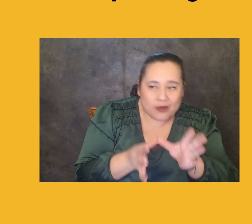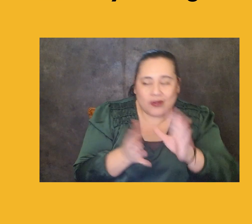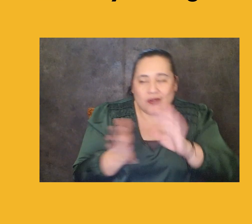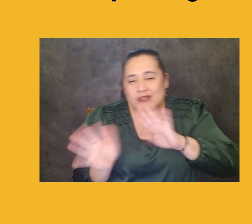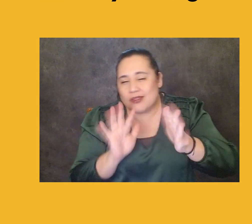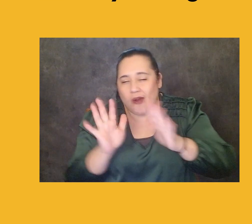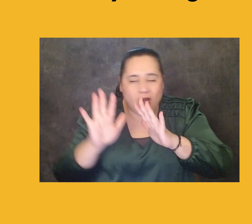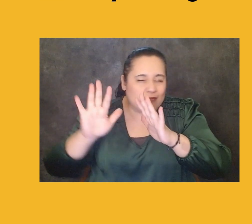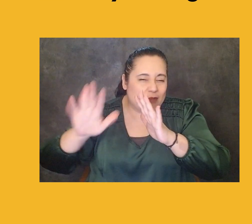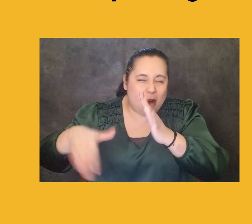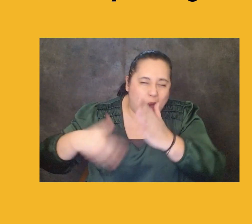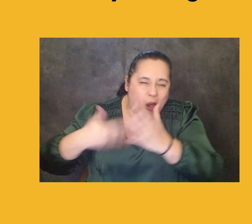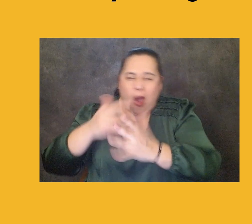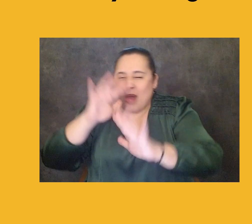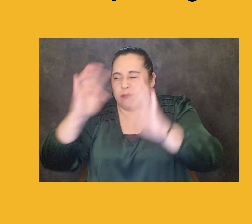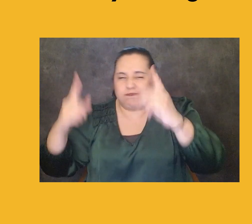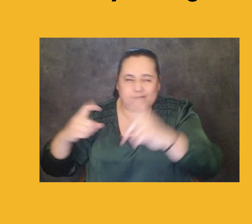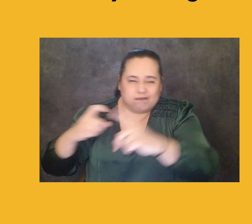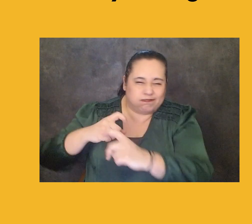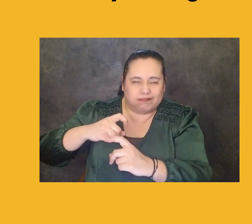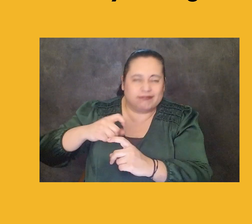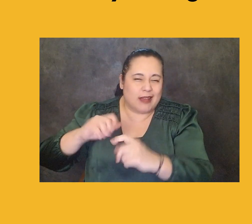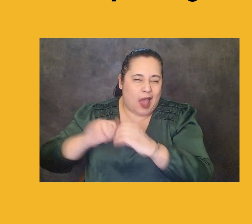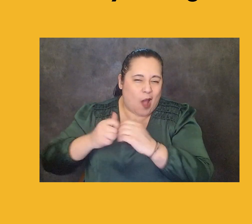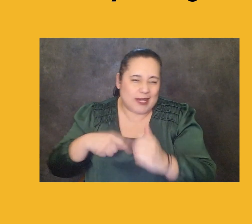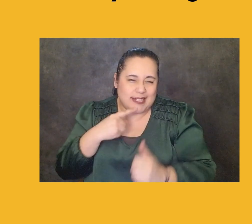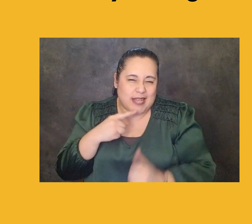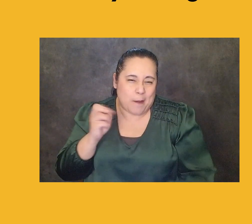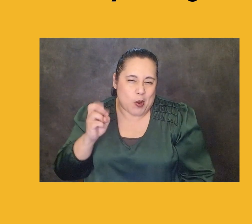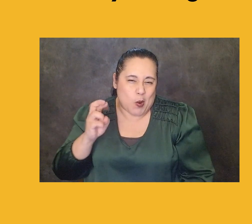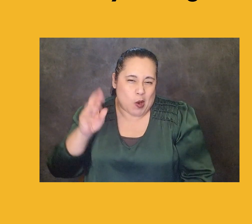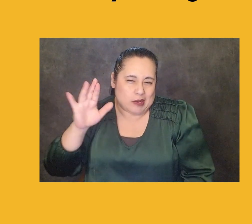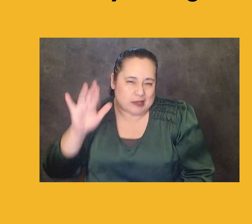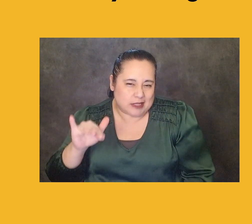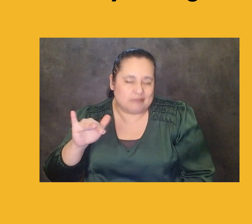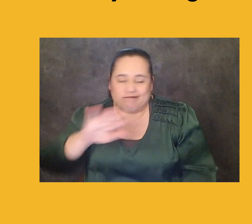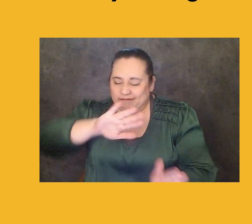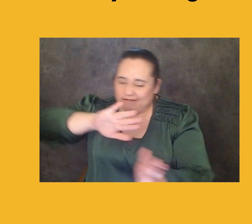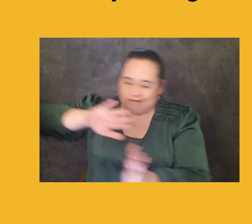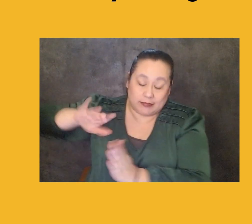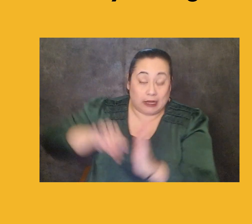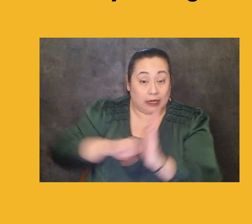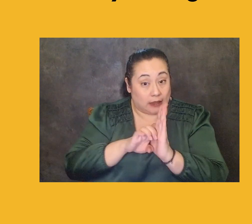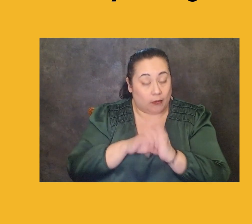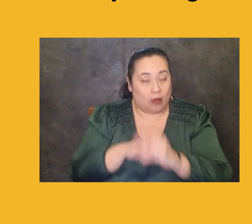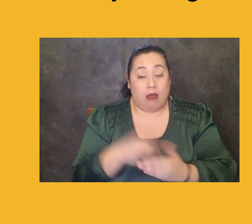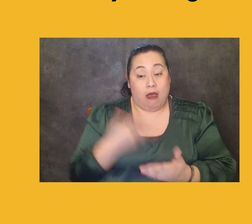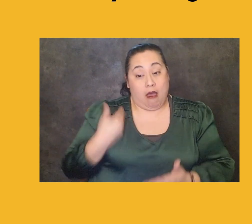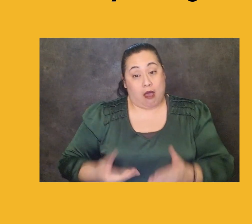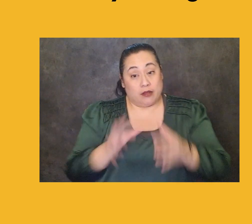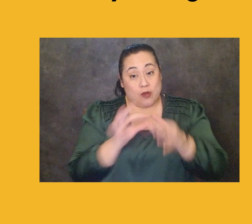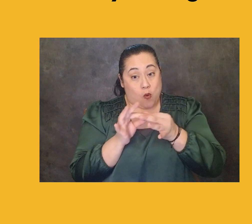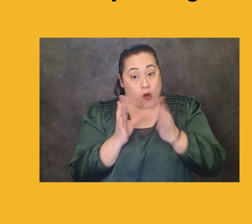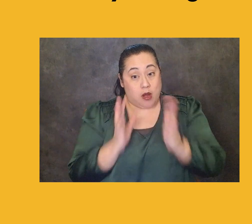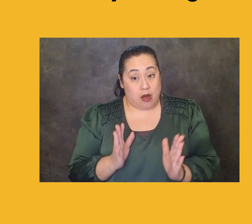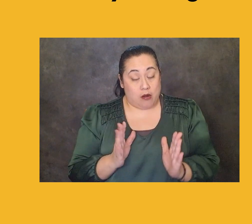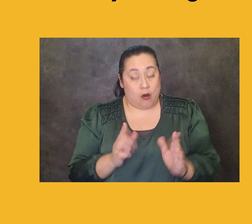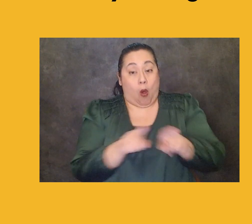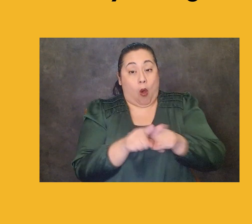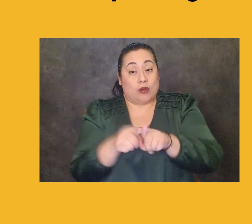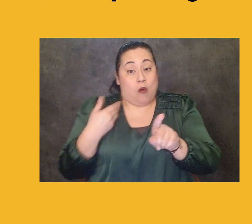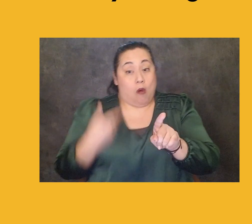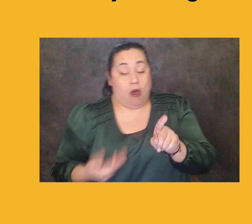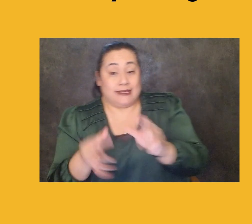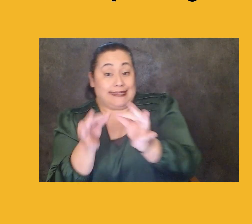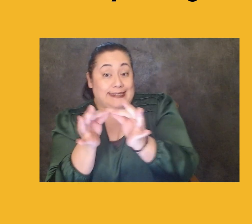hire. It's all very complex, and that's why I call it bureaucracy. But example, as a coordinator, but also